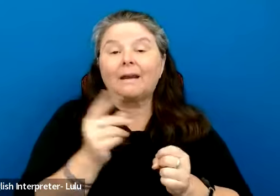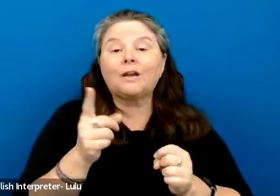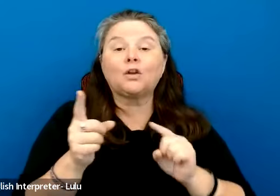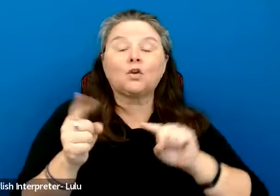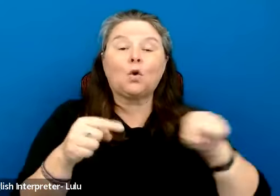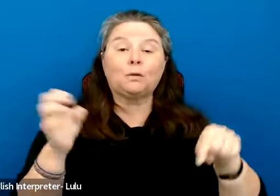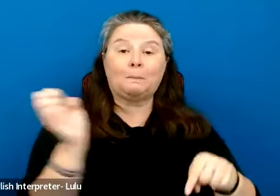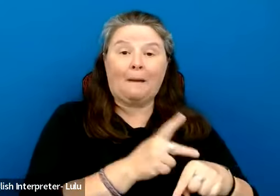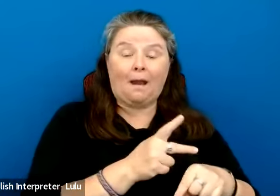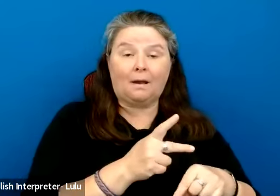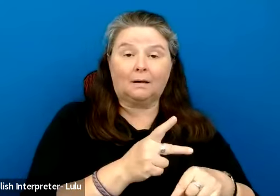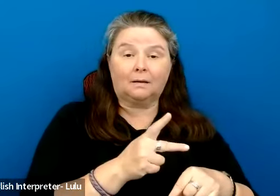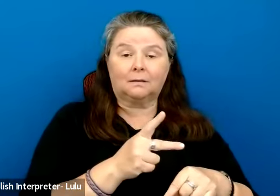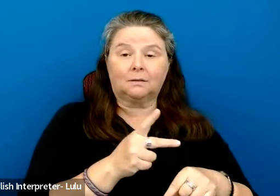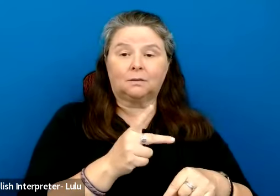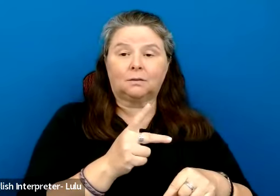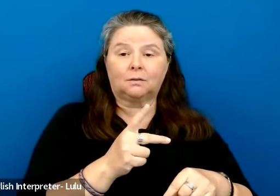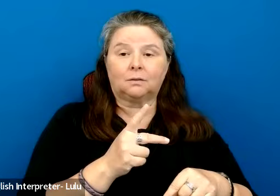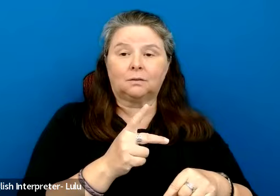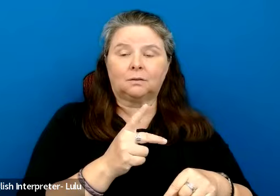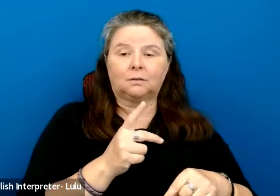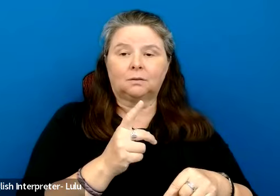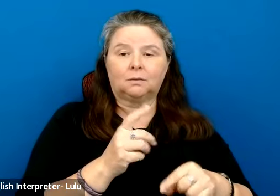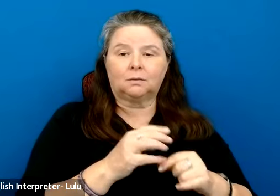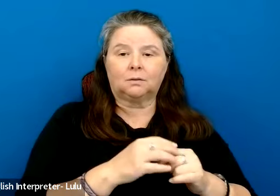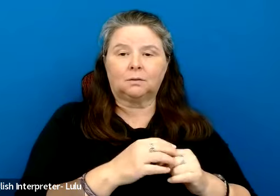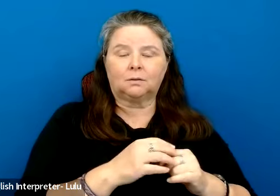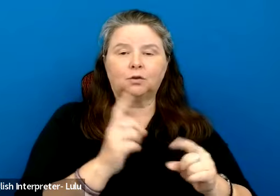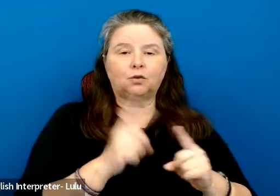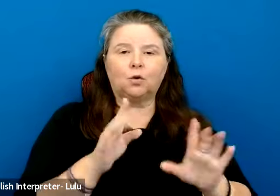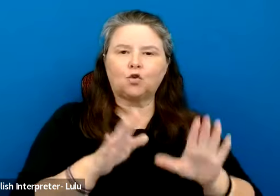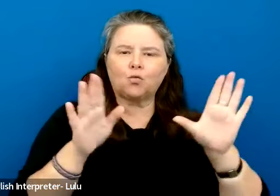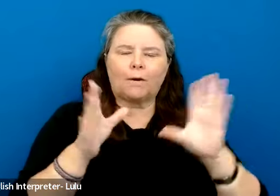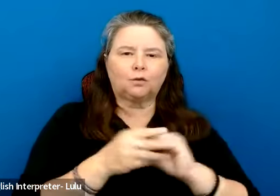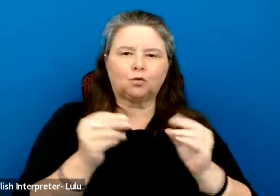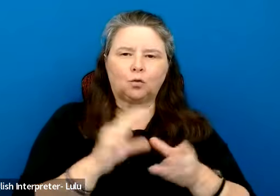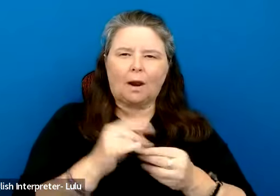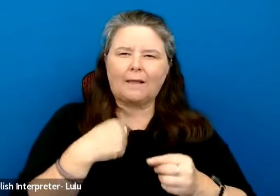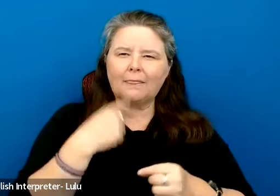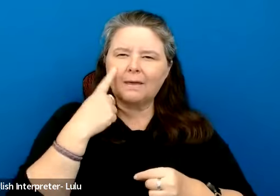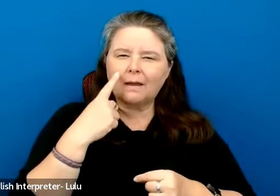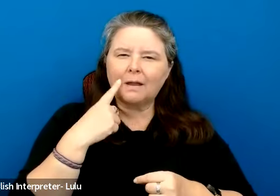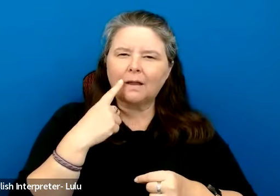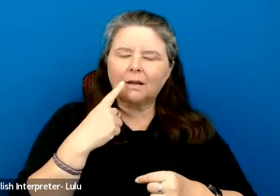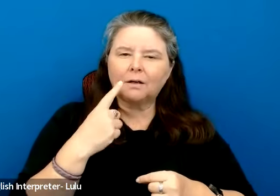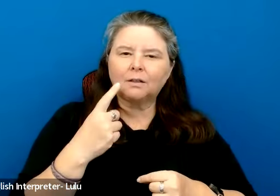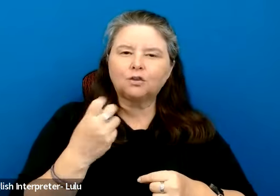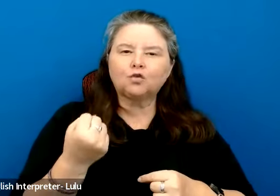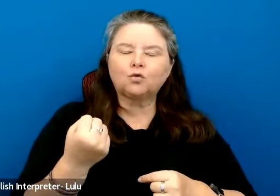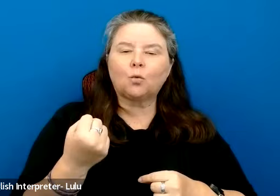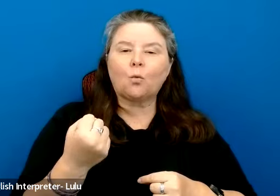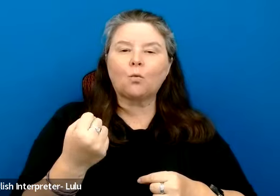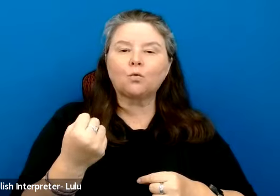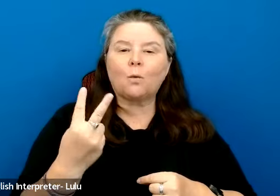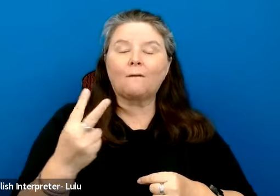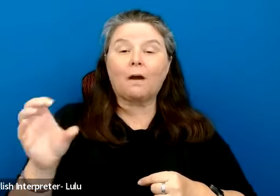back to a great story, I think in the 1200s.